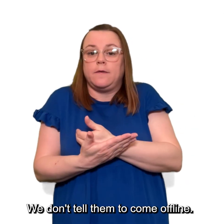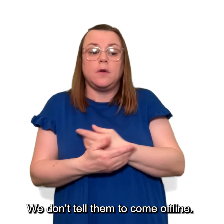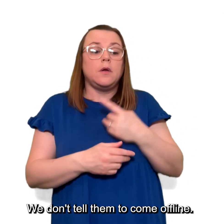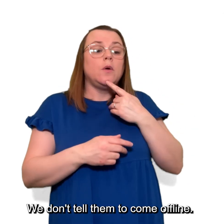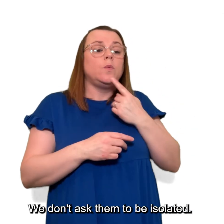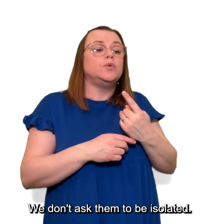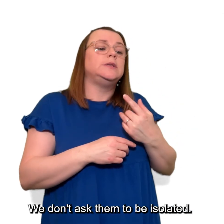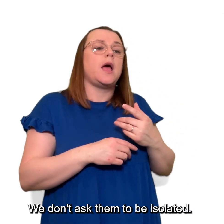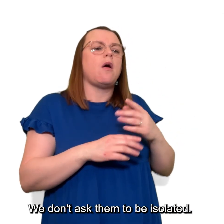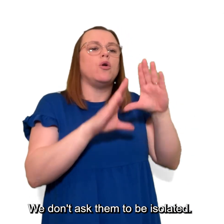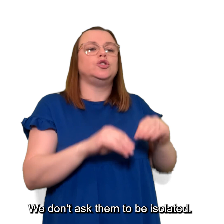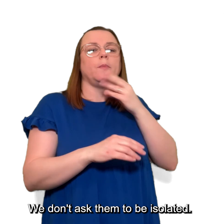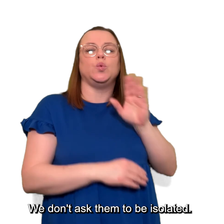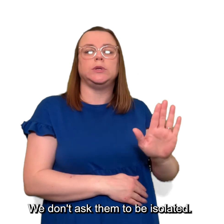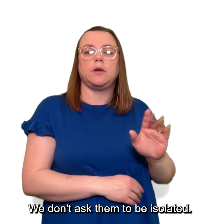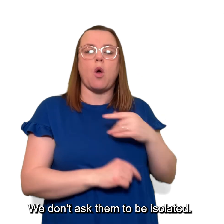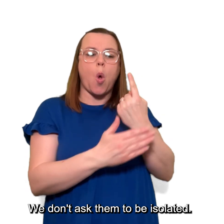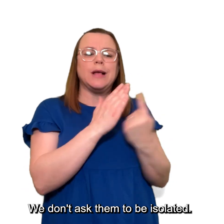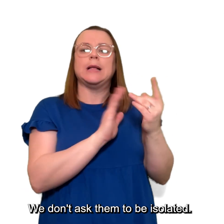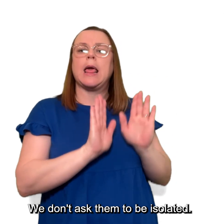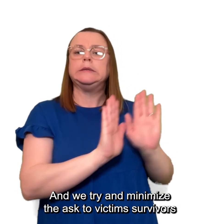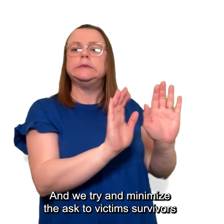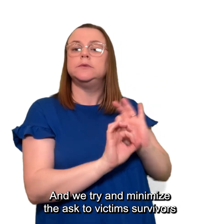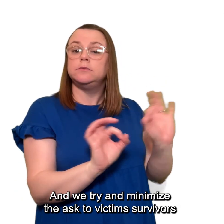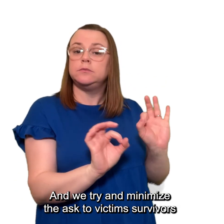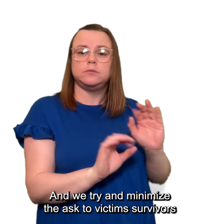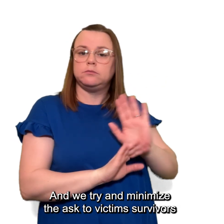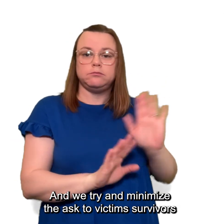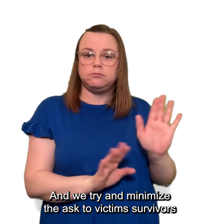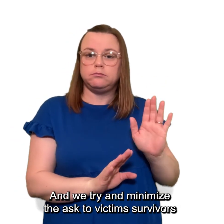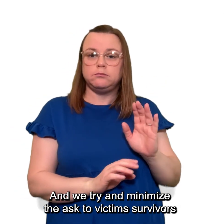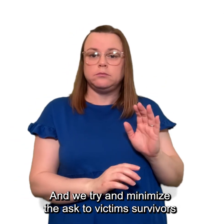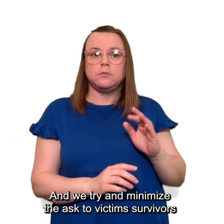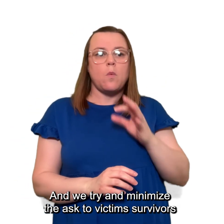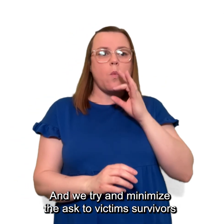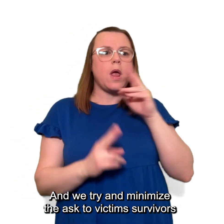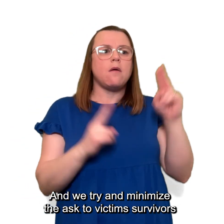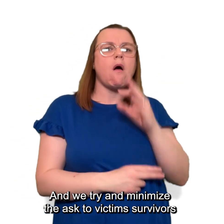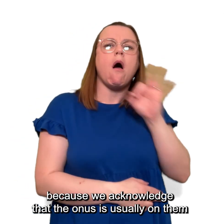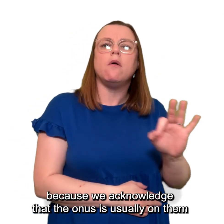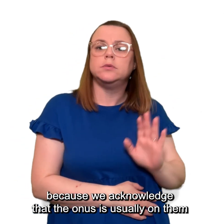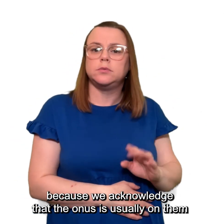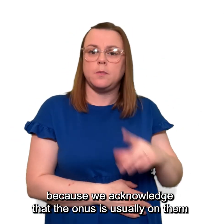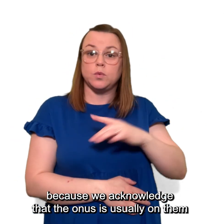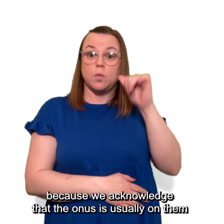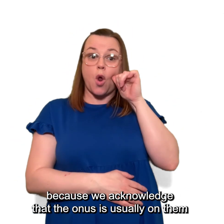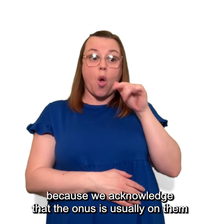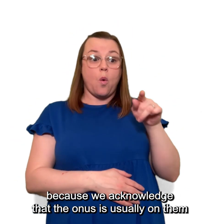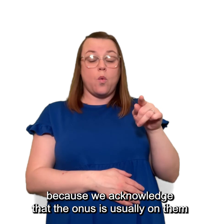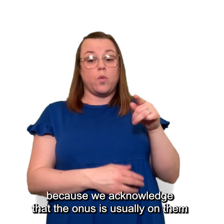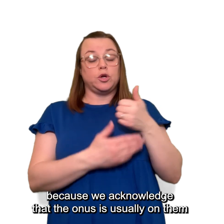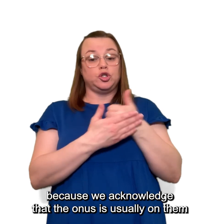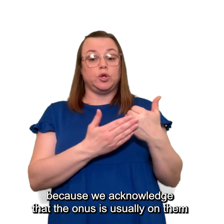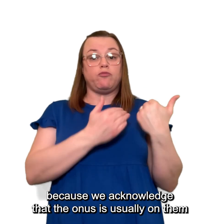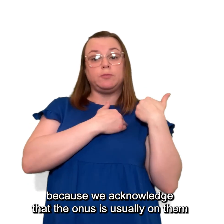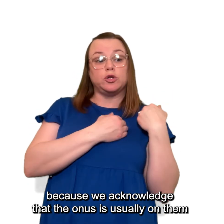to come offline, we don't ask them to be isolated, and we try and minimise the ask to victim survivors because we acknowledge that the